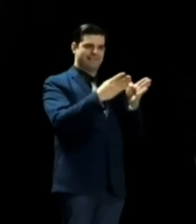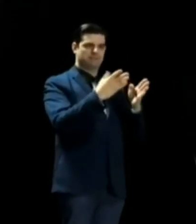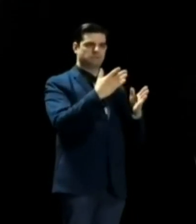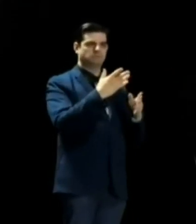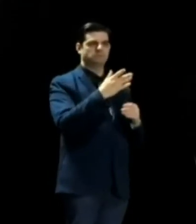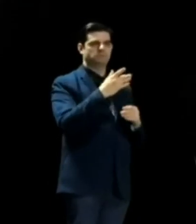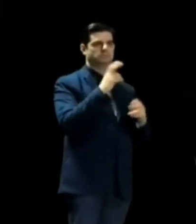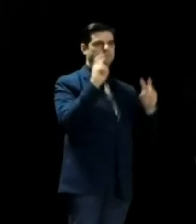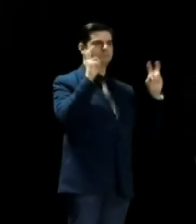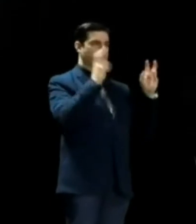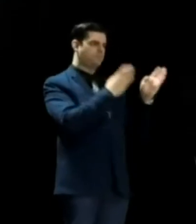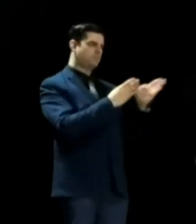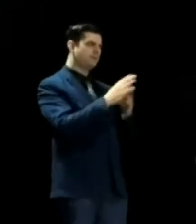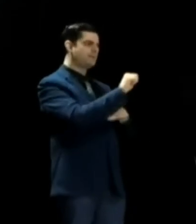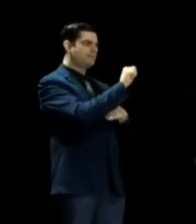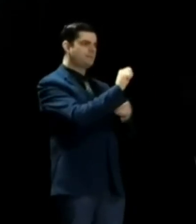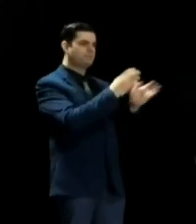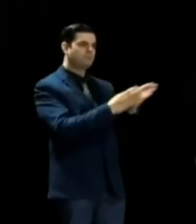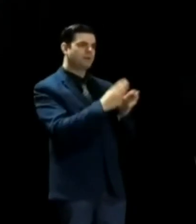and strategic